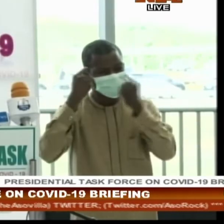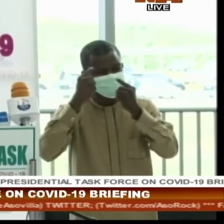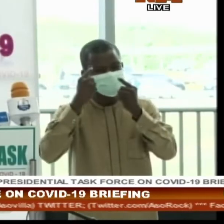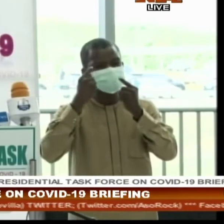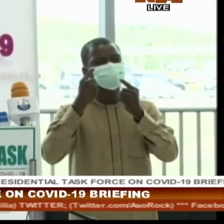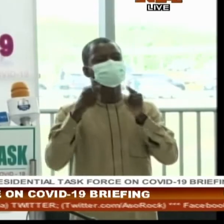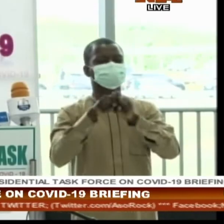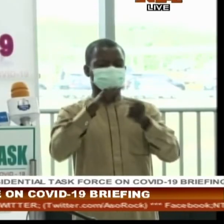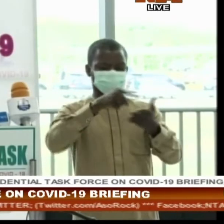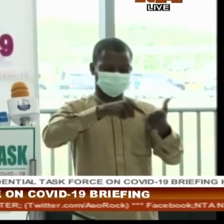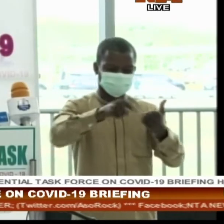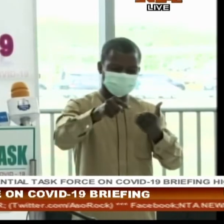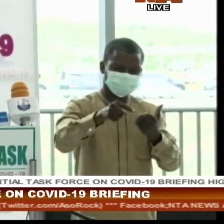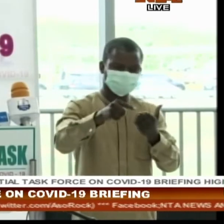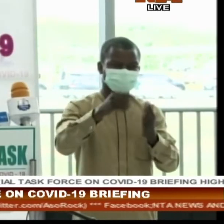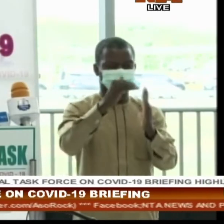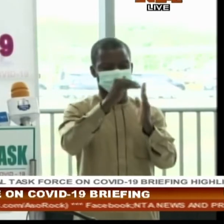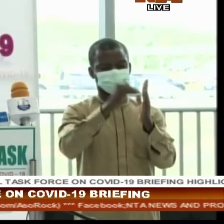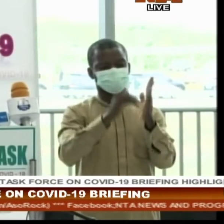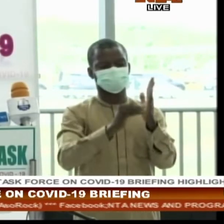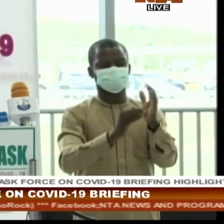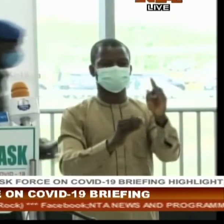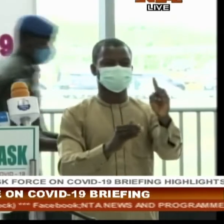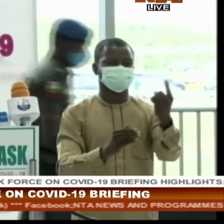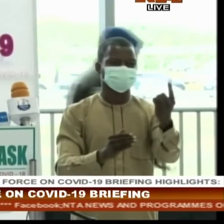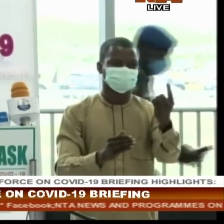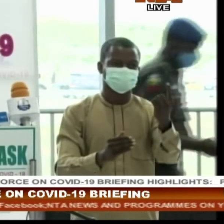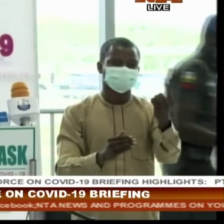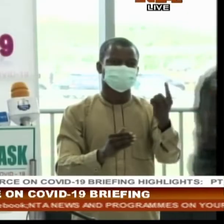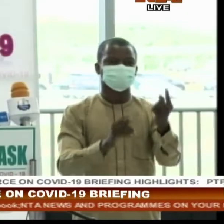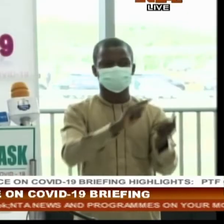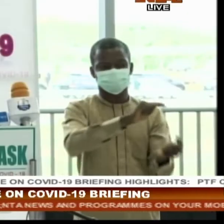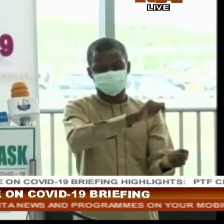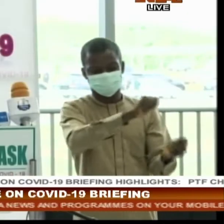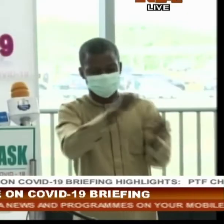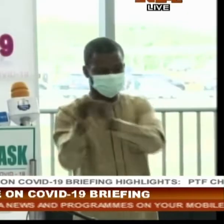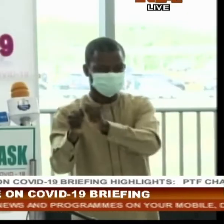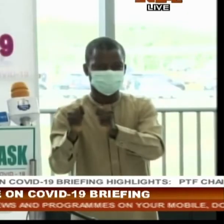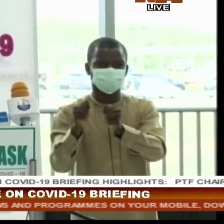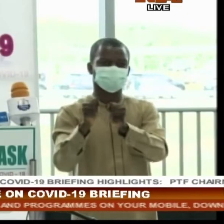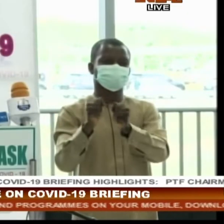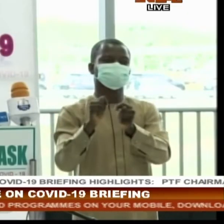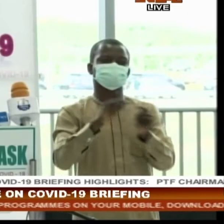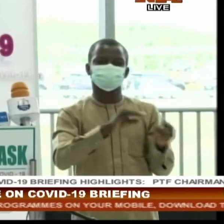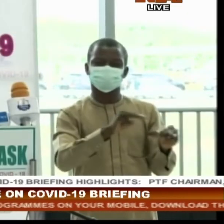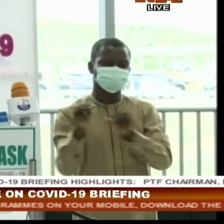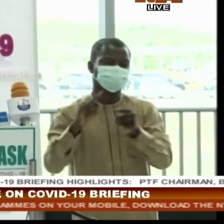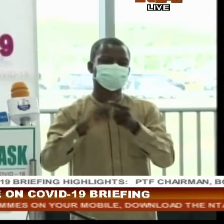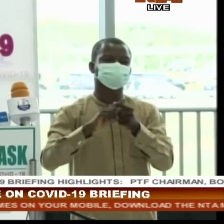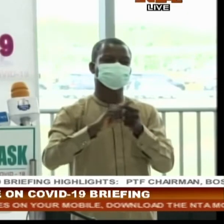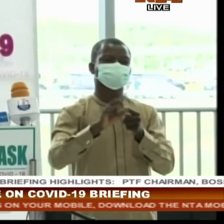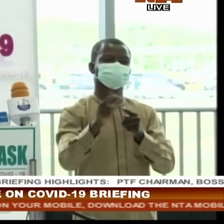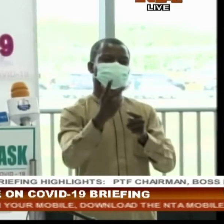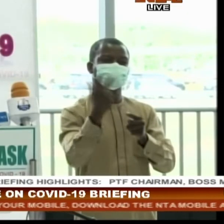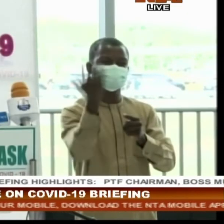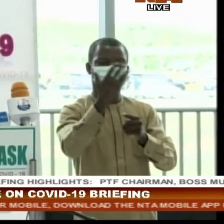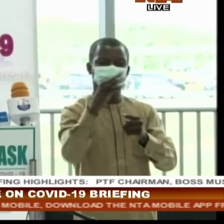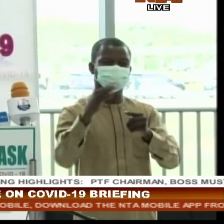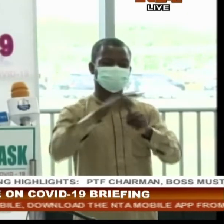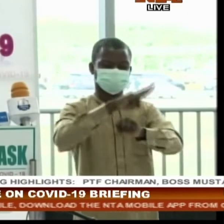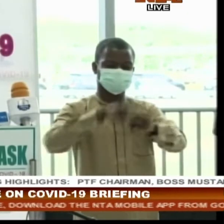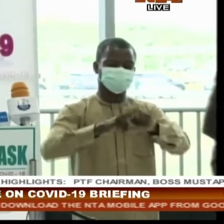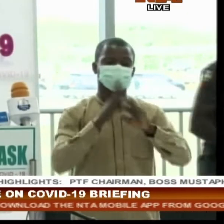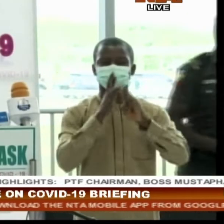the following. 1, transition to the third phase of the national response to